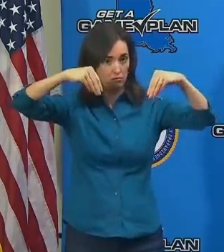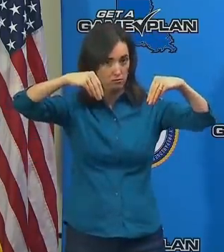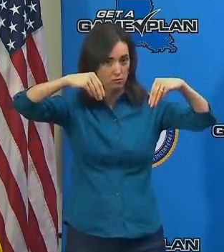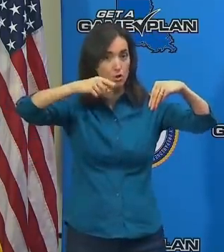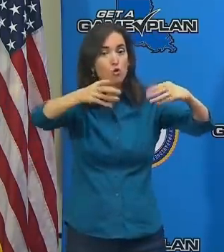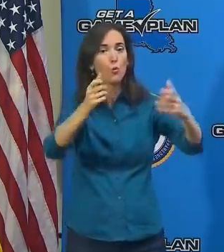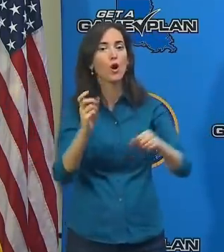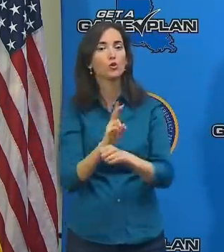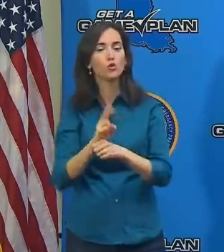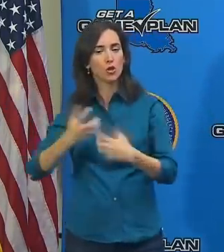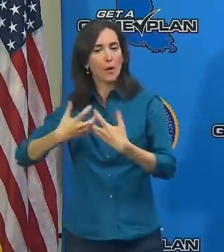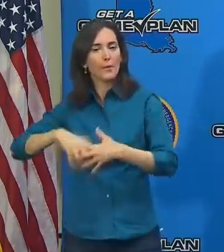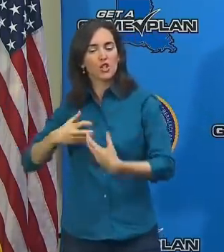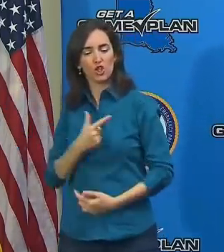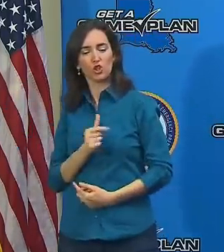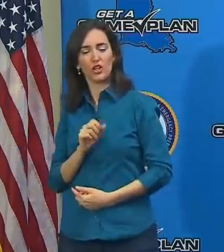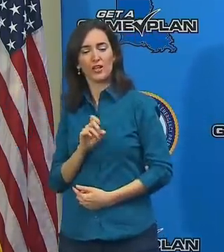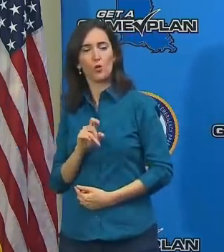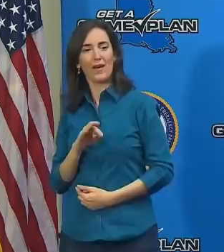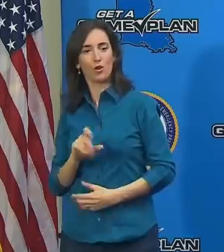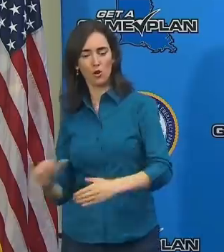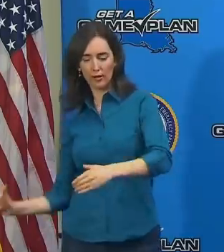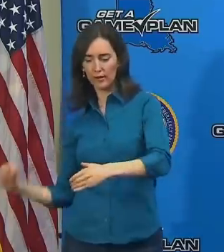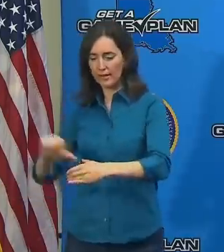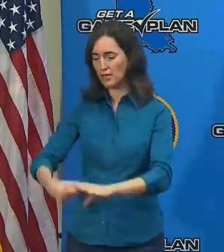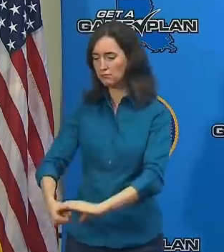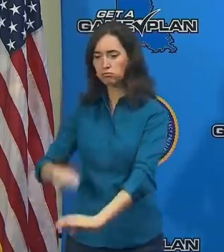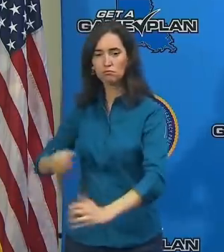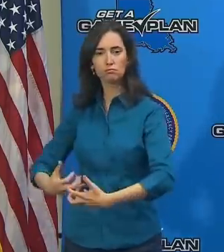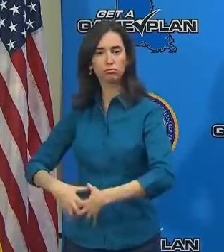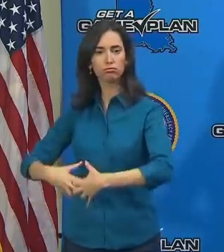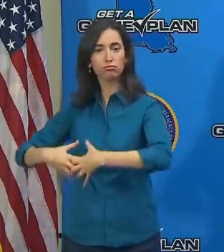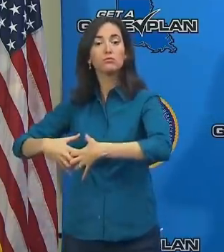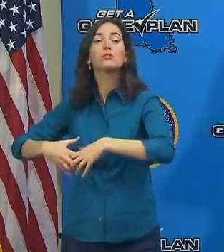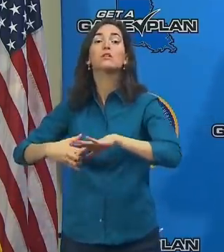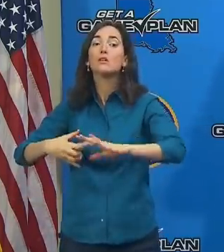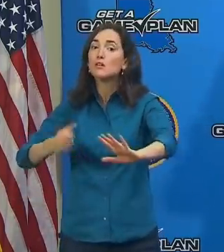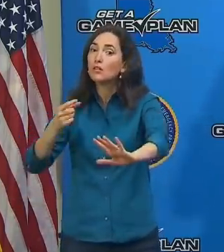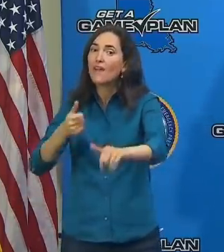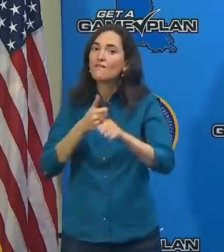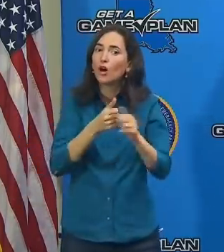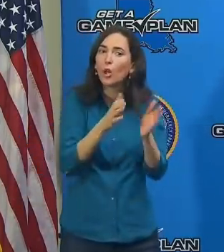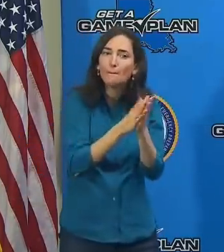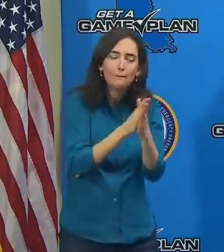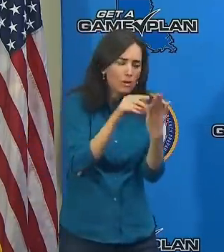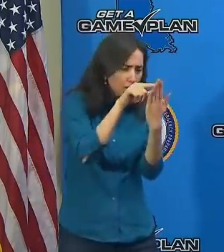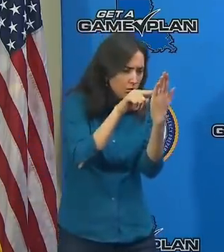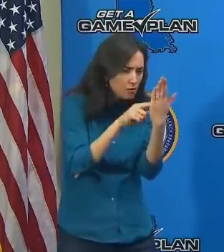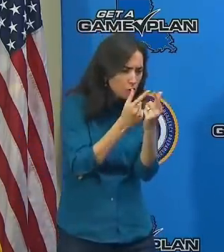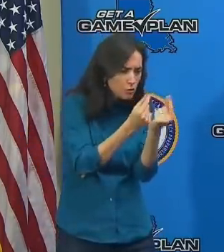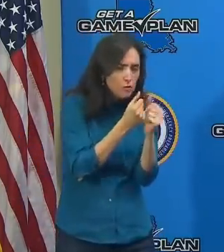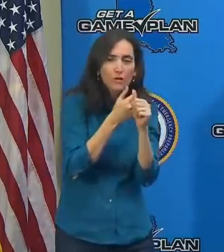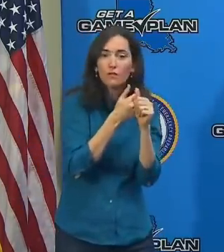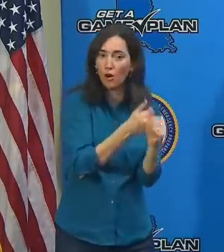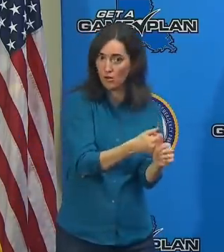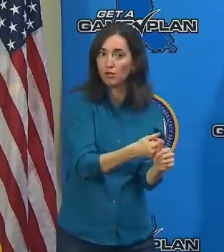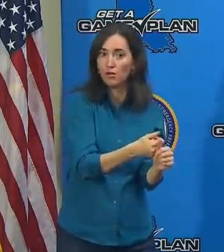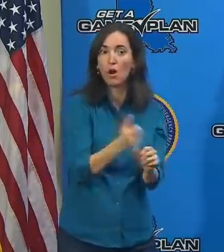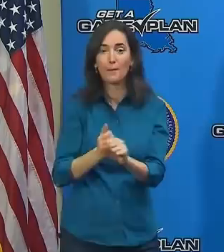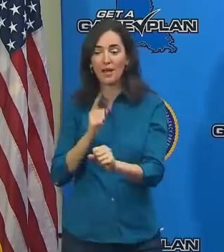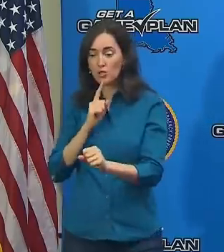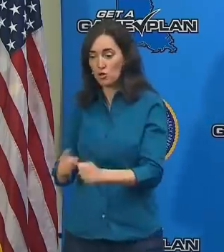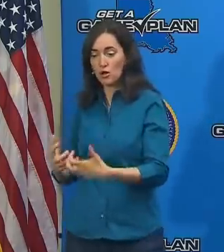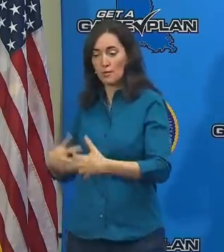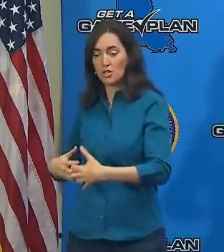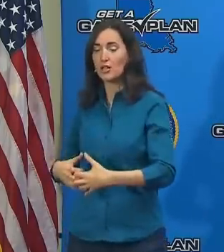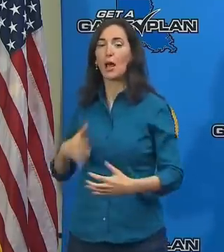a generator, it is imperative that you follow the instructions from the manufacturer. Please make sure that generator is well